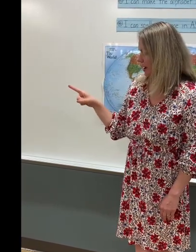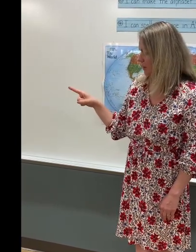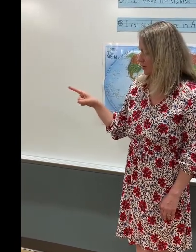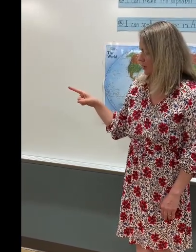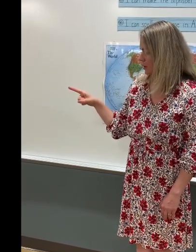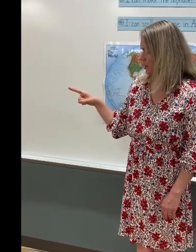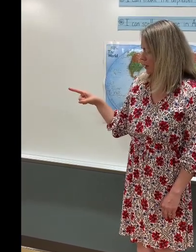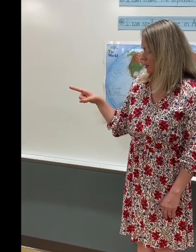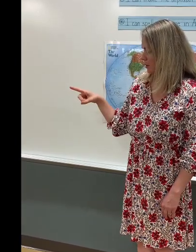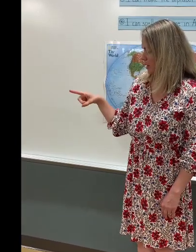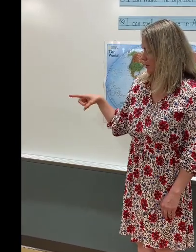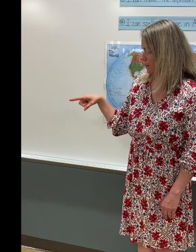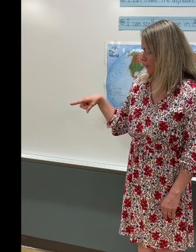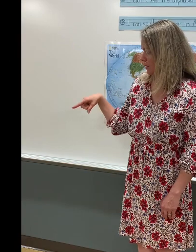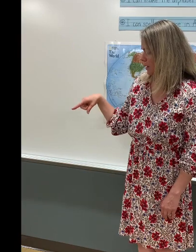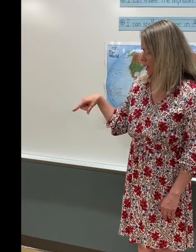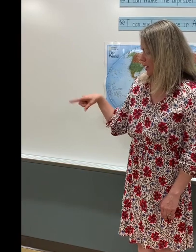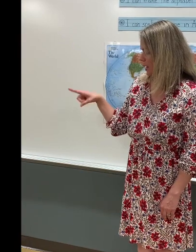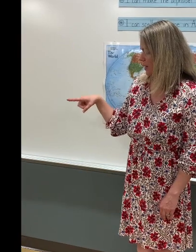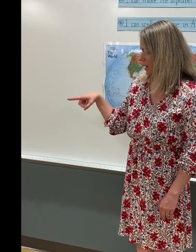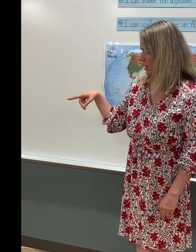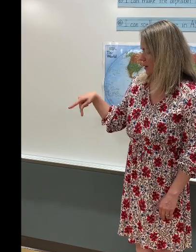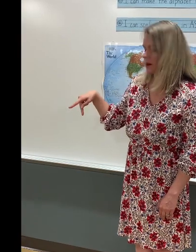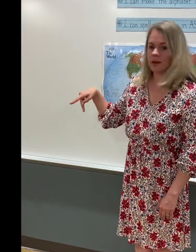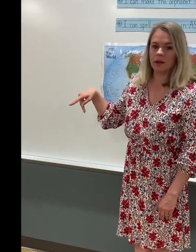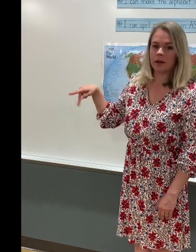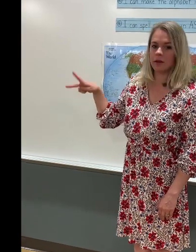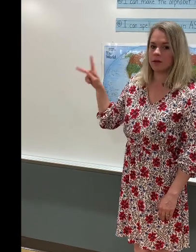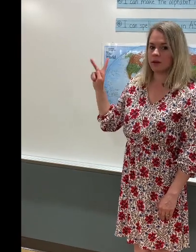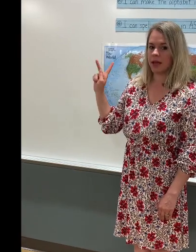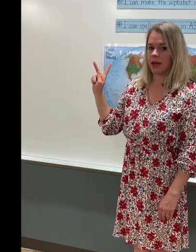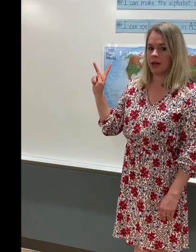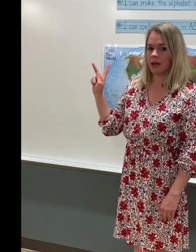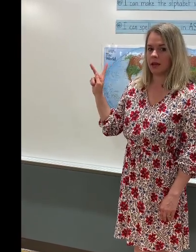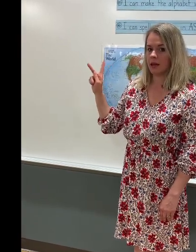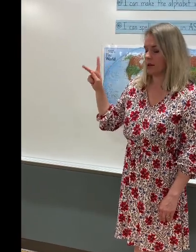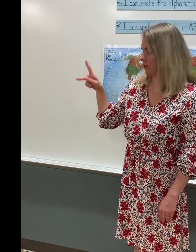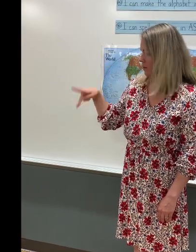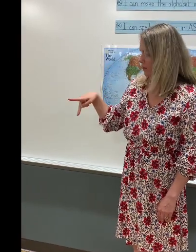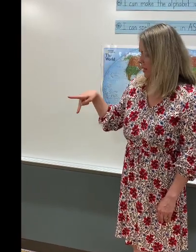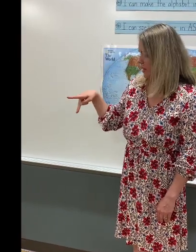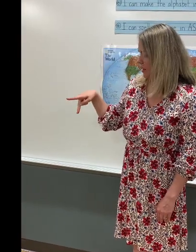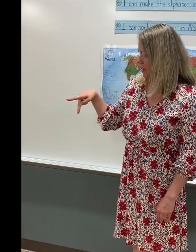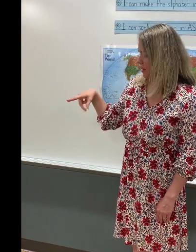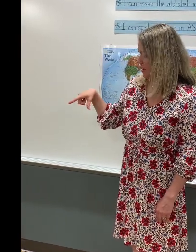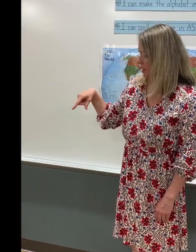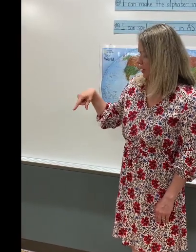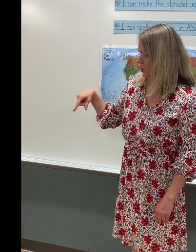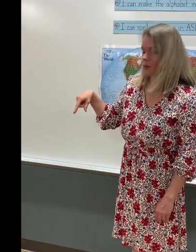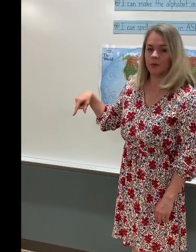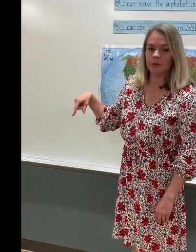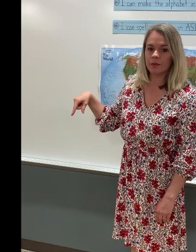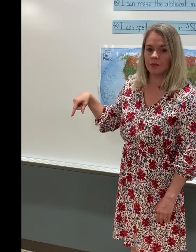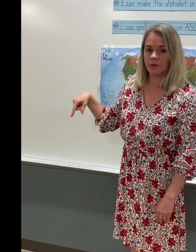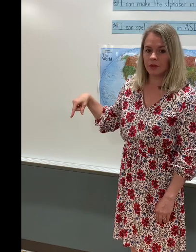out, okay? And then K, P, Q.